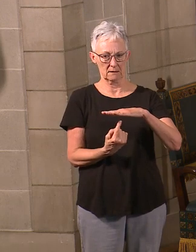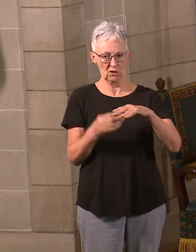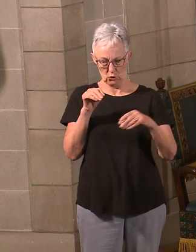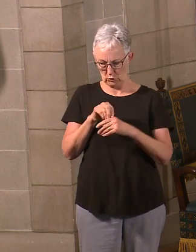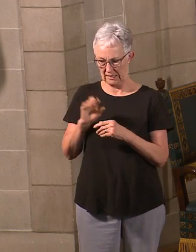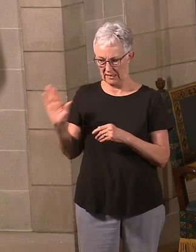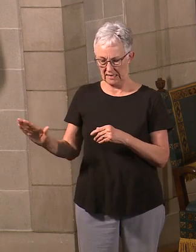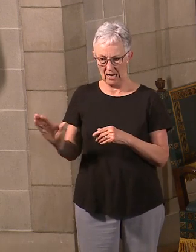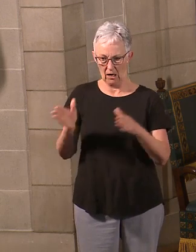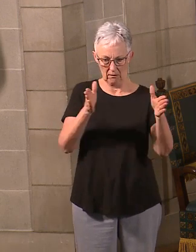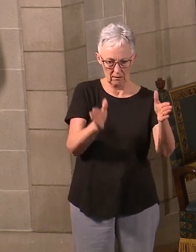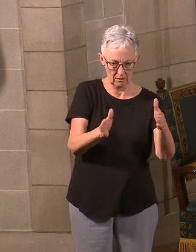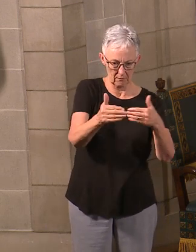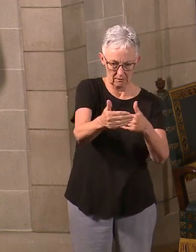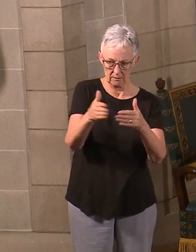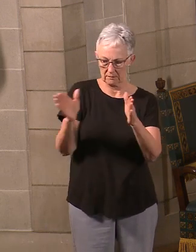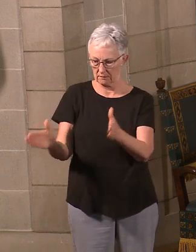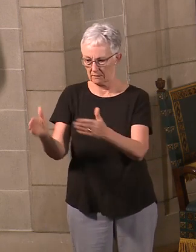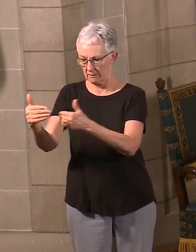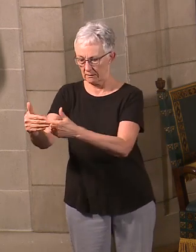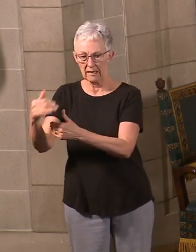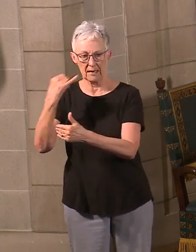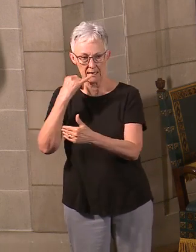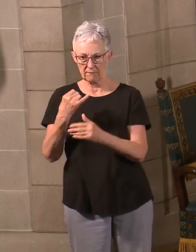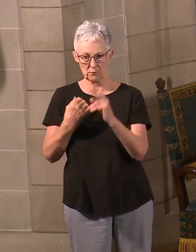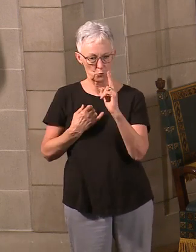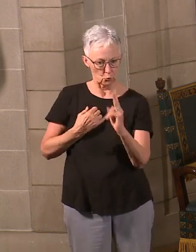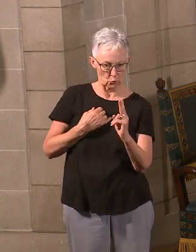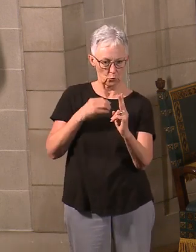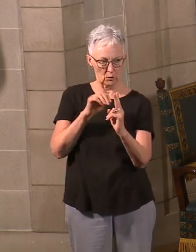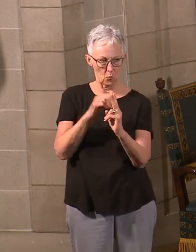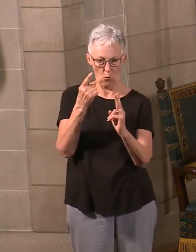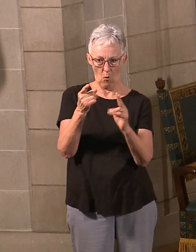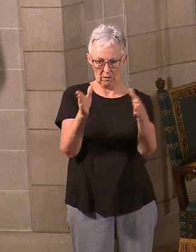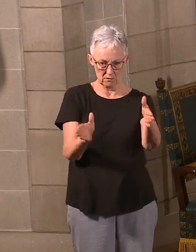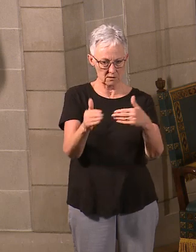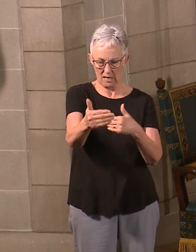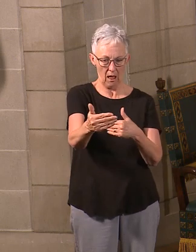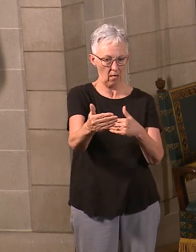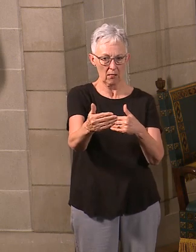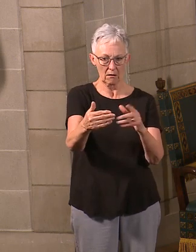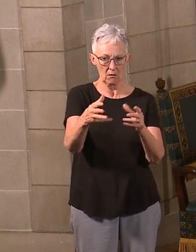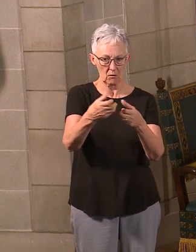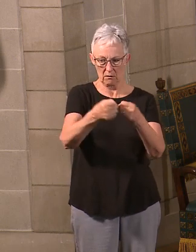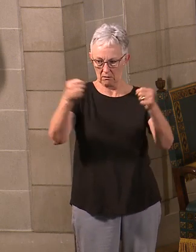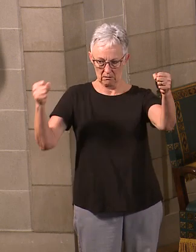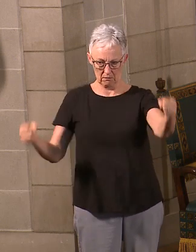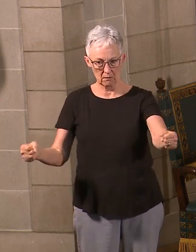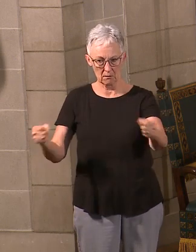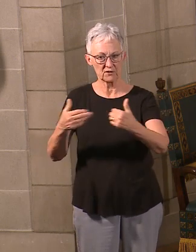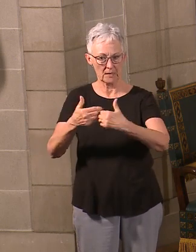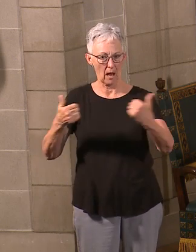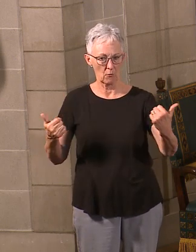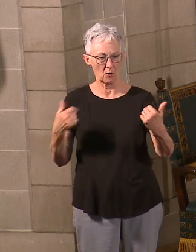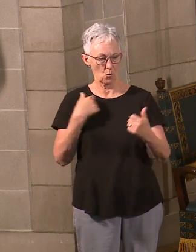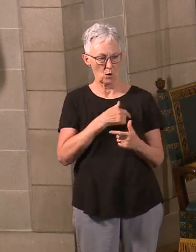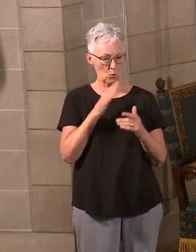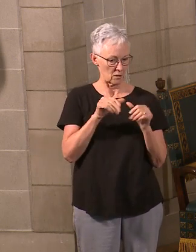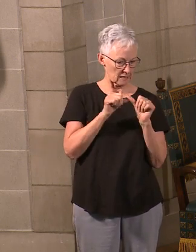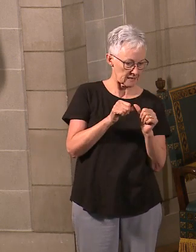facility. Yes, if they're there with somebody else, it'll be somebody else in their cell or whatever, but they'll be isolated, and then we'll just continue to monitor their health and so